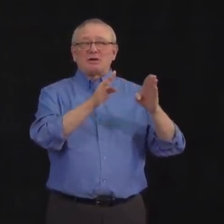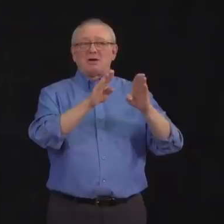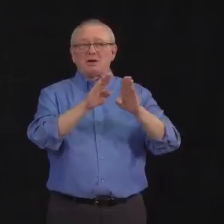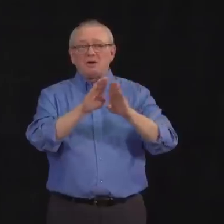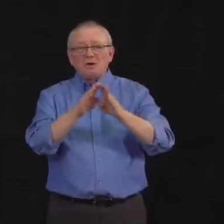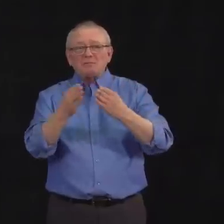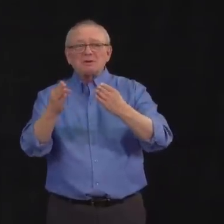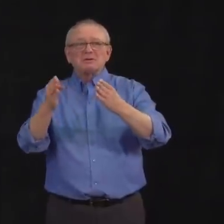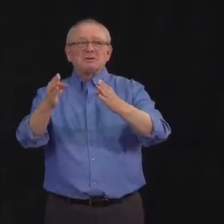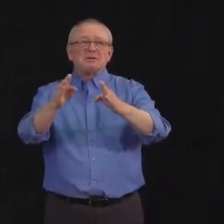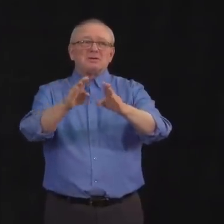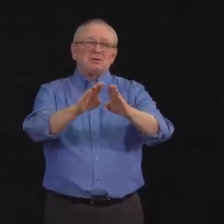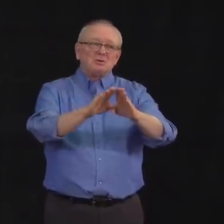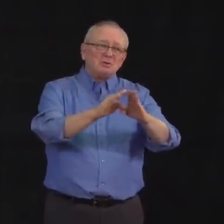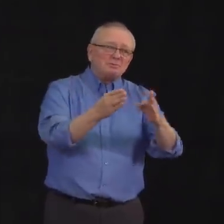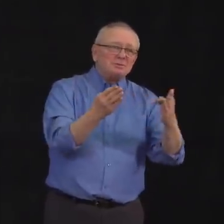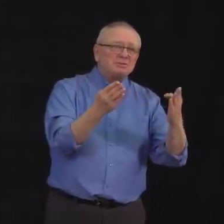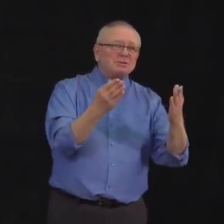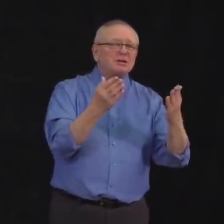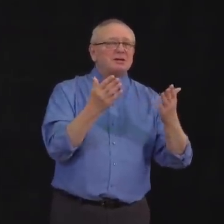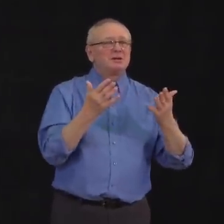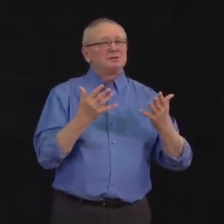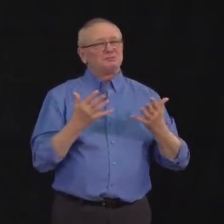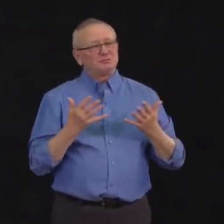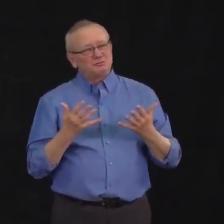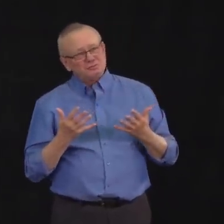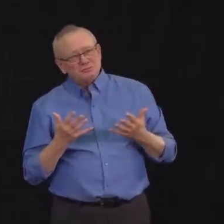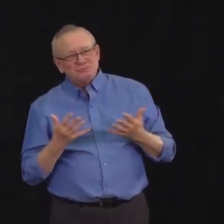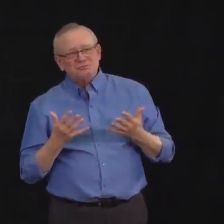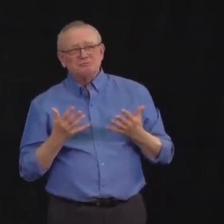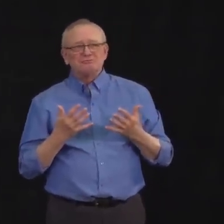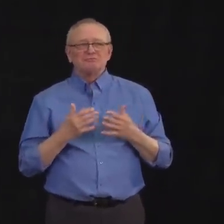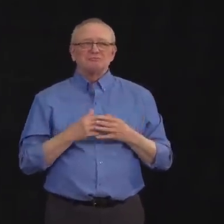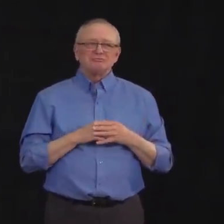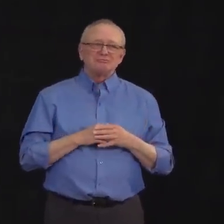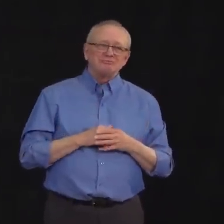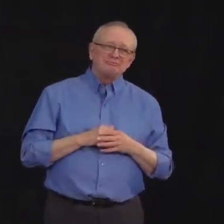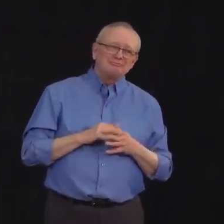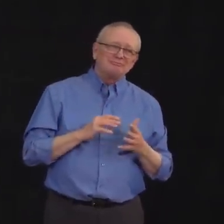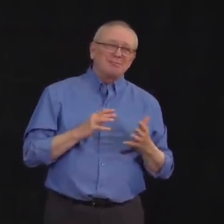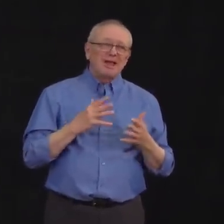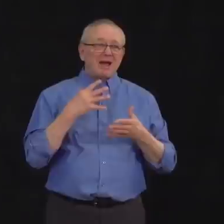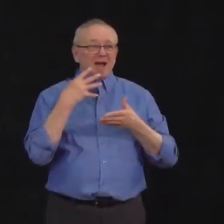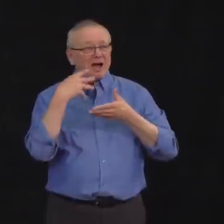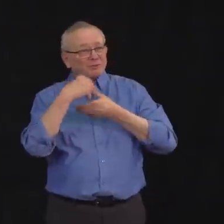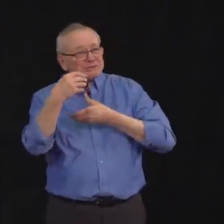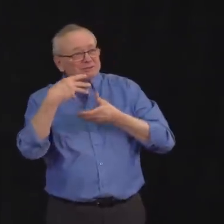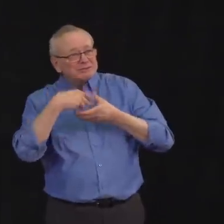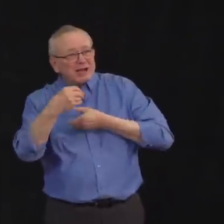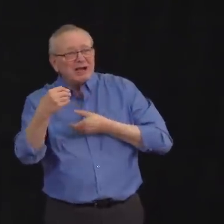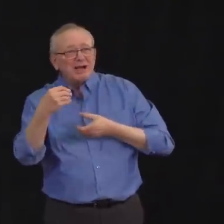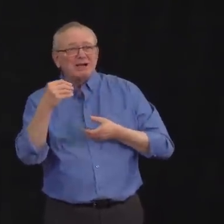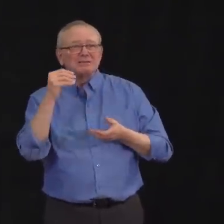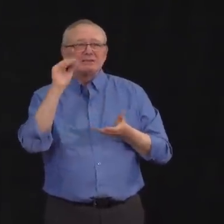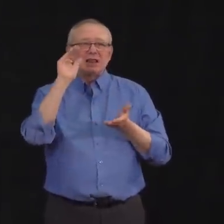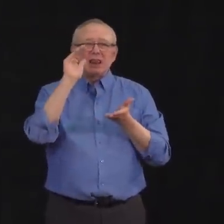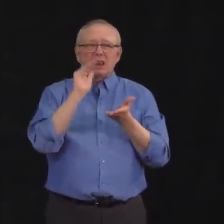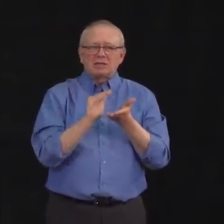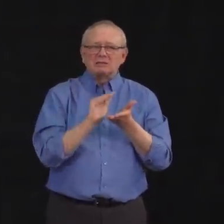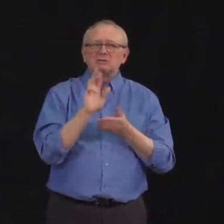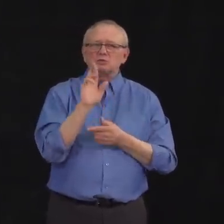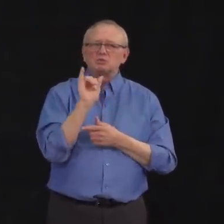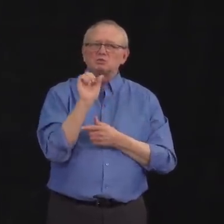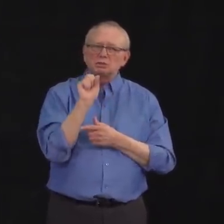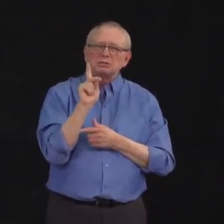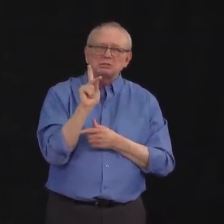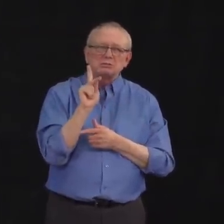the maybe reduced risk to arrange for outdoor gatherings. So if people want to visit family members,